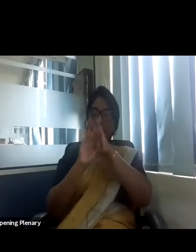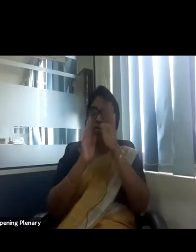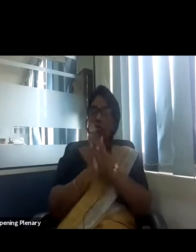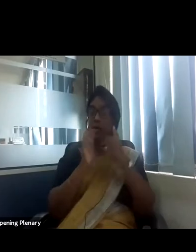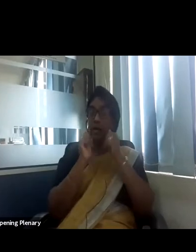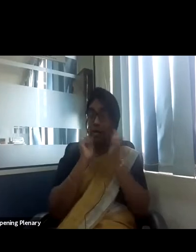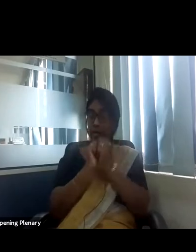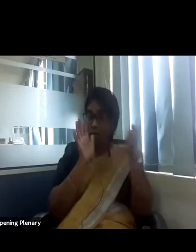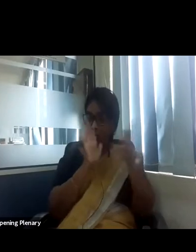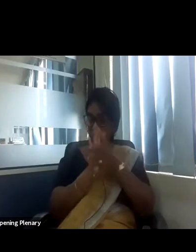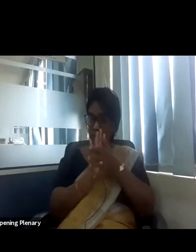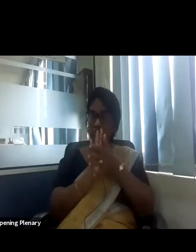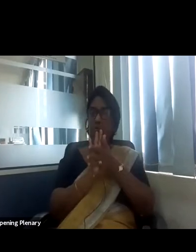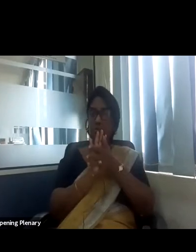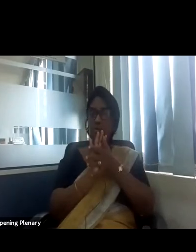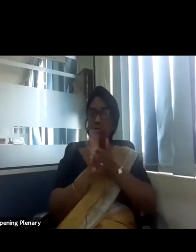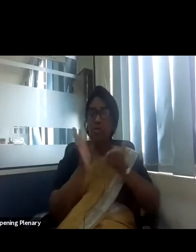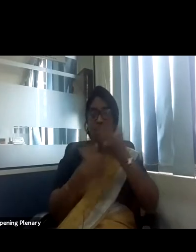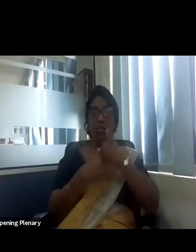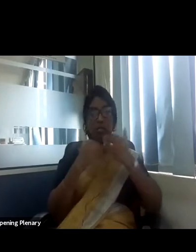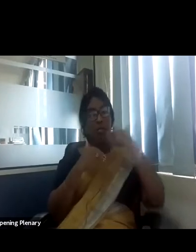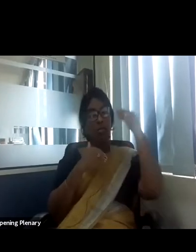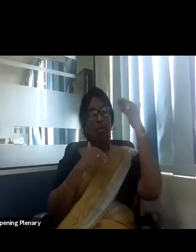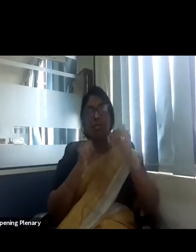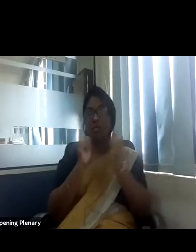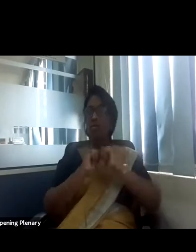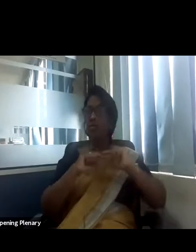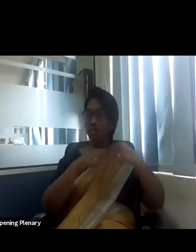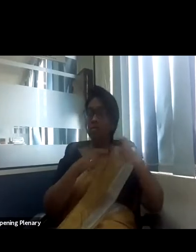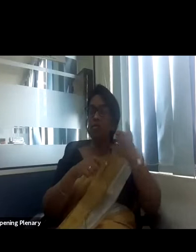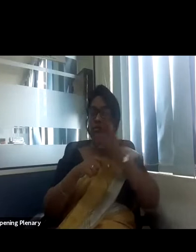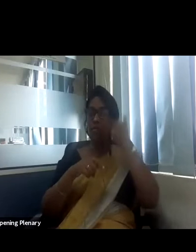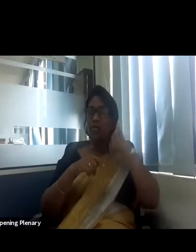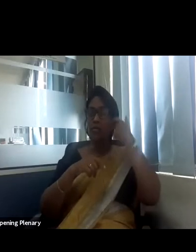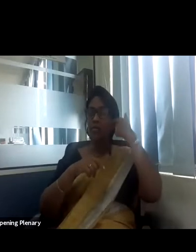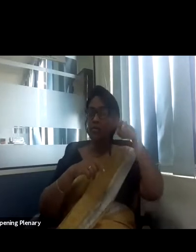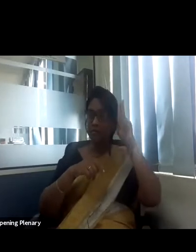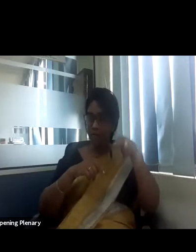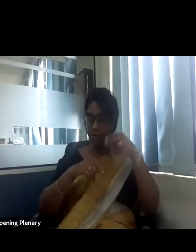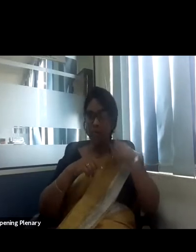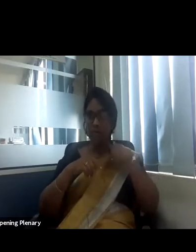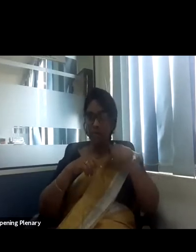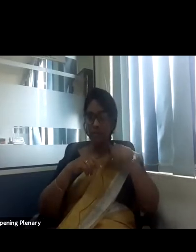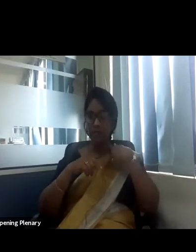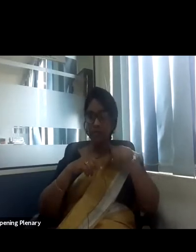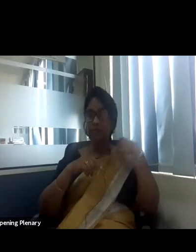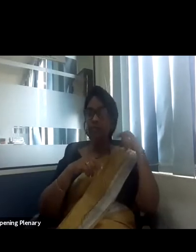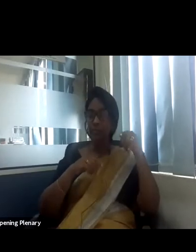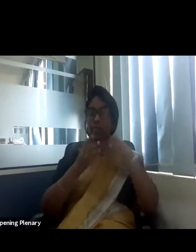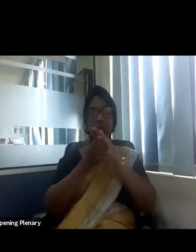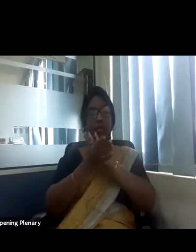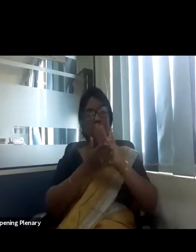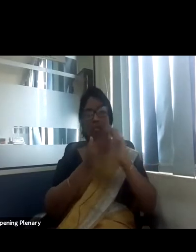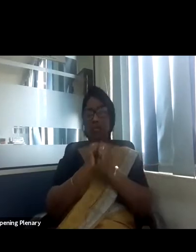our future course of. I am confident that the collective efforts of all of